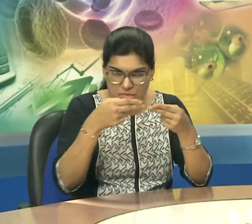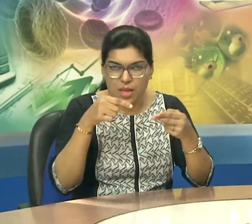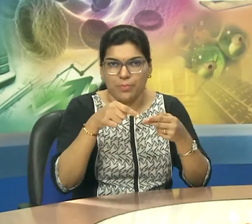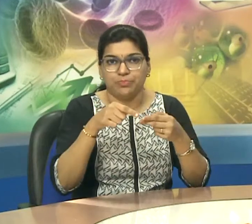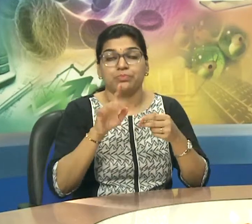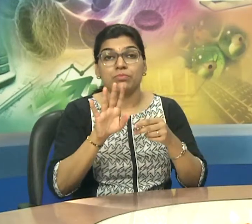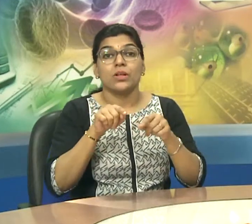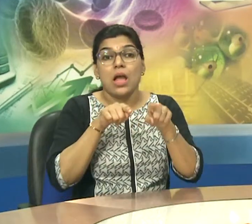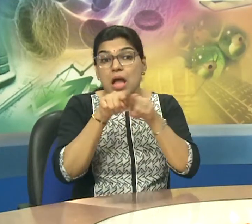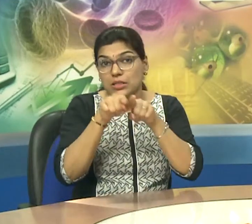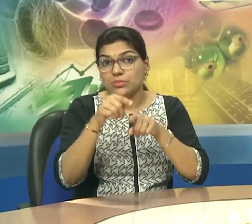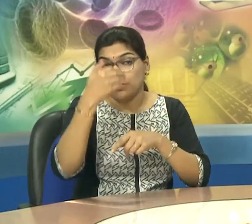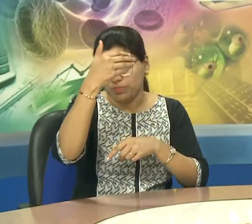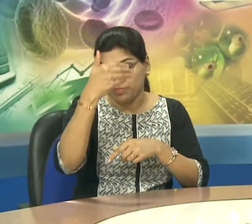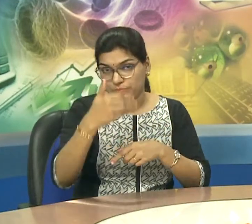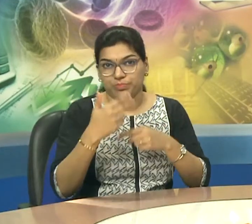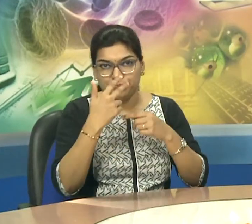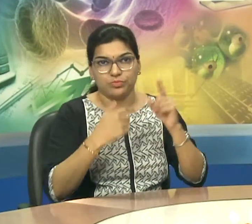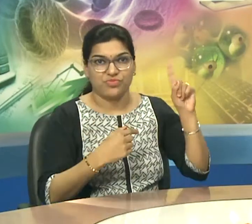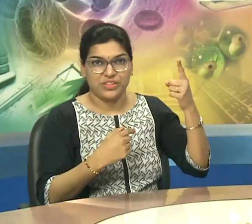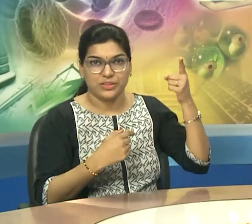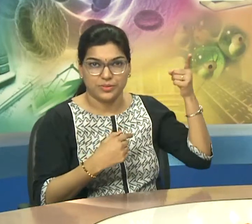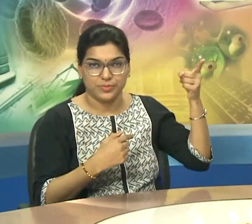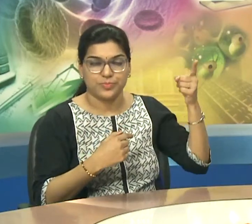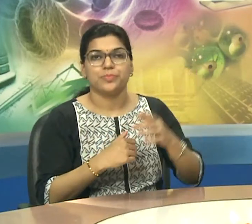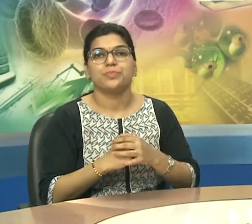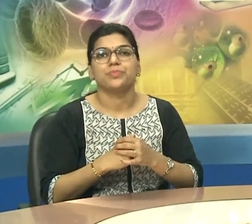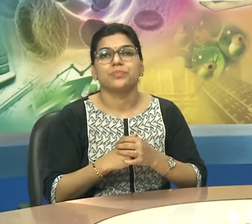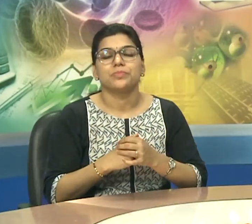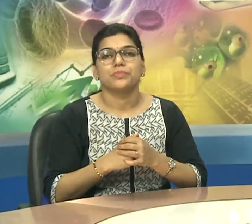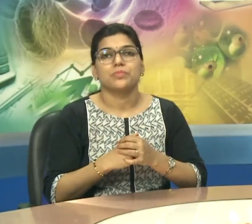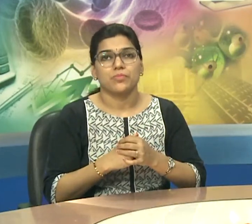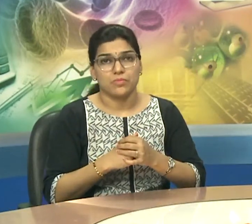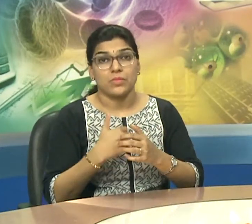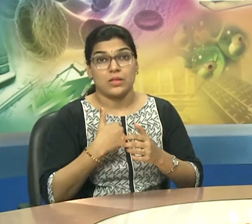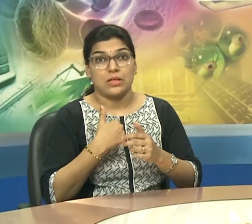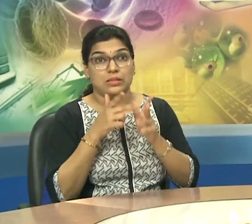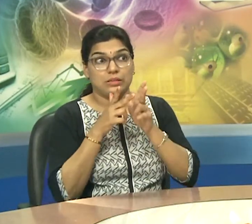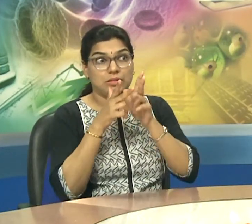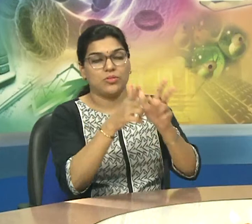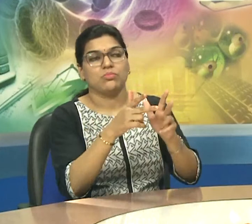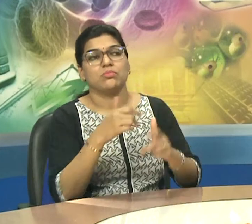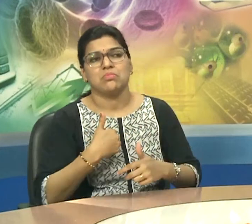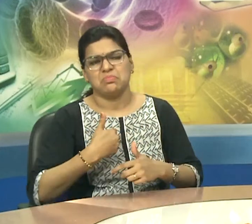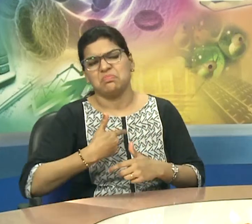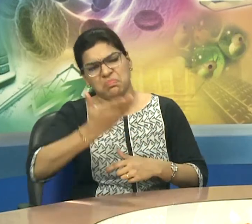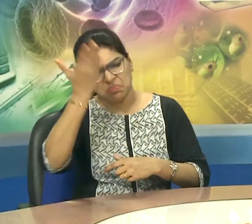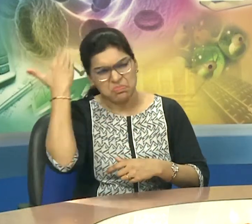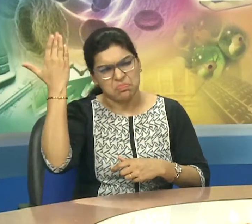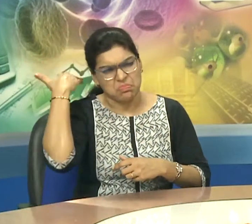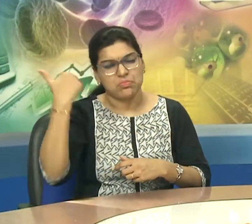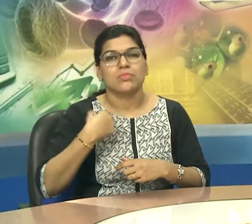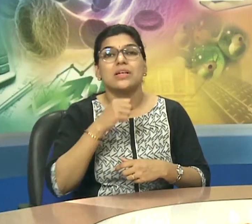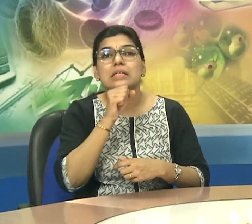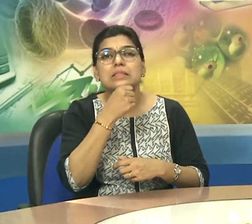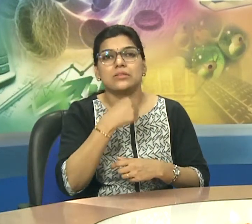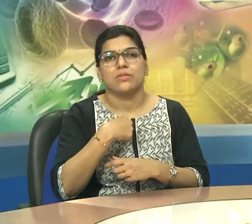you use this could. Let me show you with these examples which you can see on the screen.